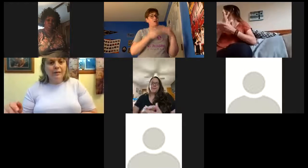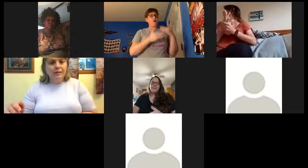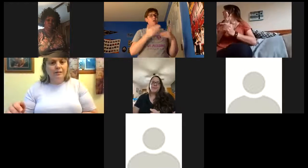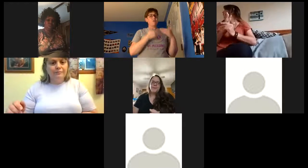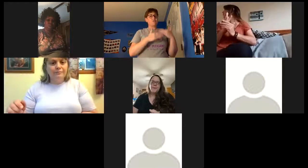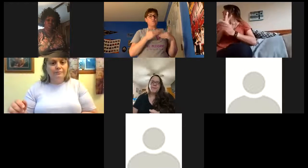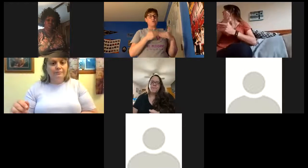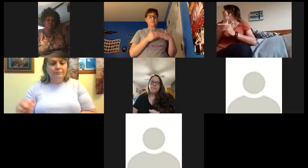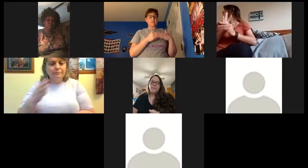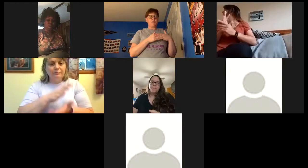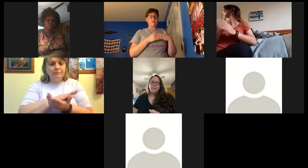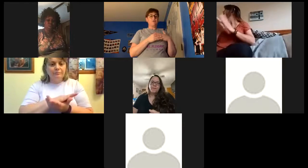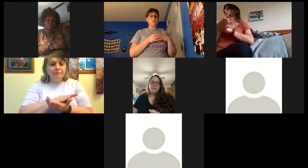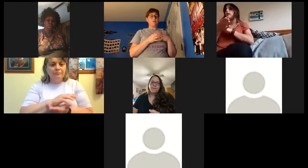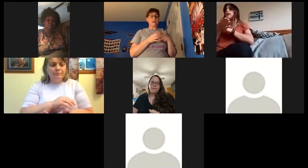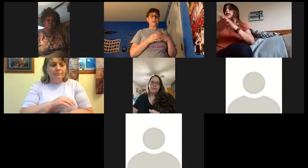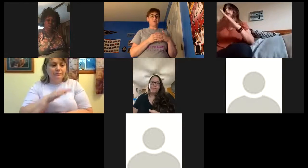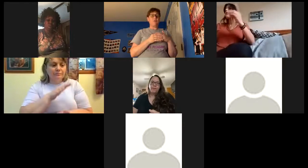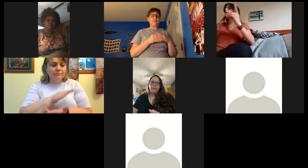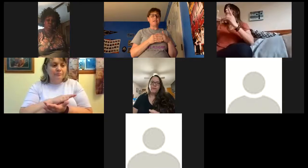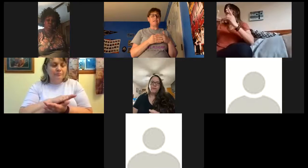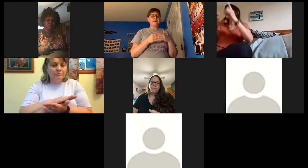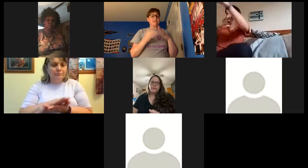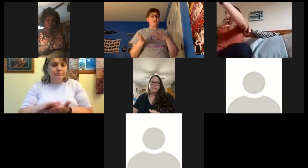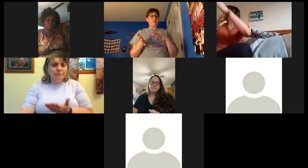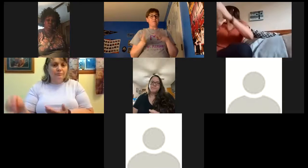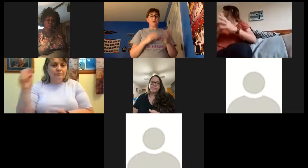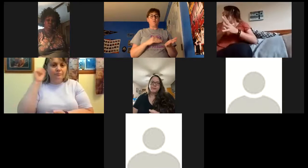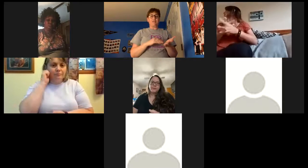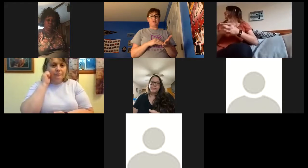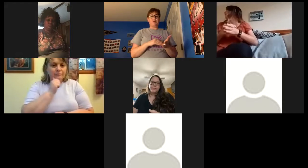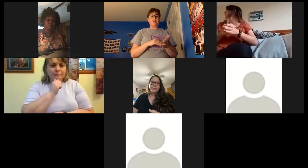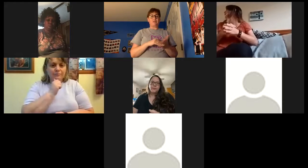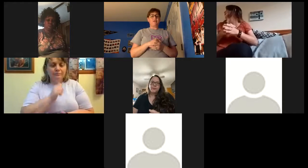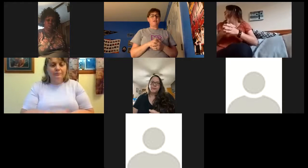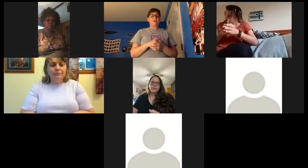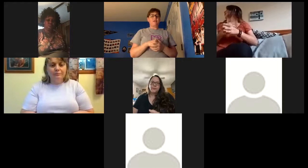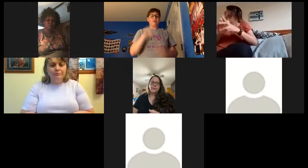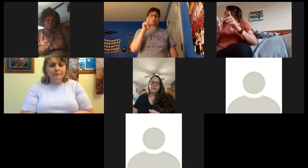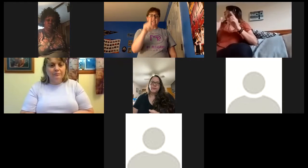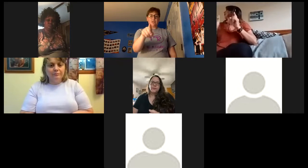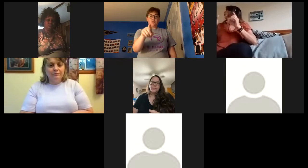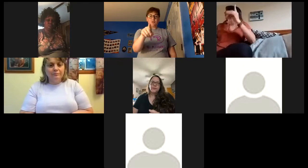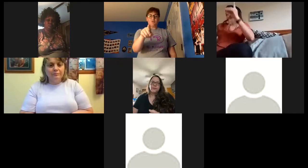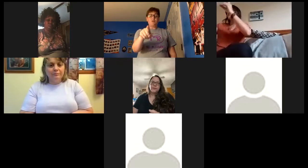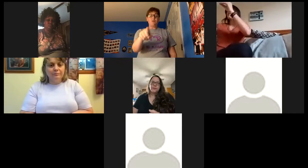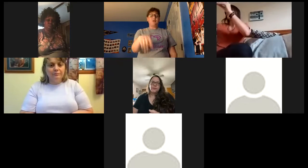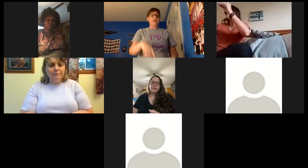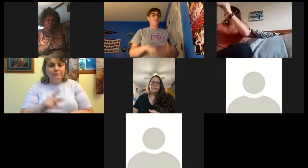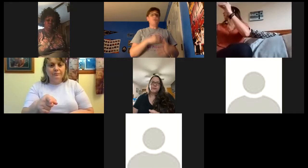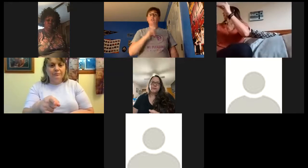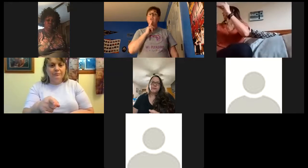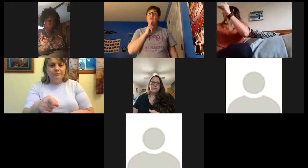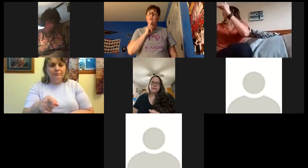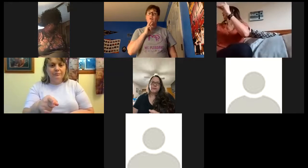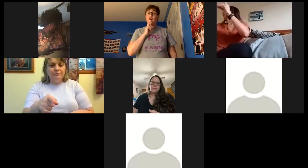got, all those words that we've used for the past few weeks that you can pair with those. You could say you, and